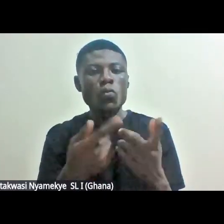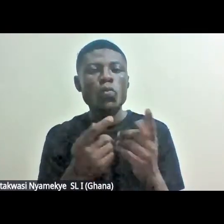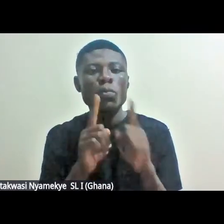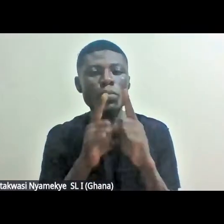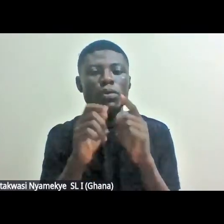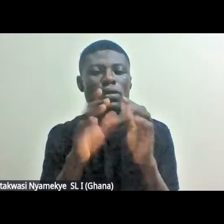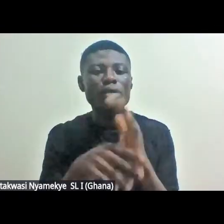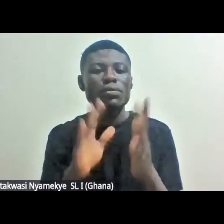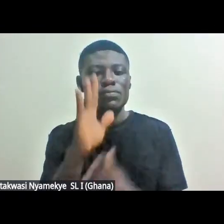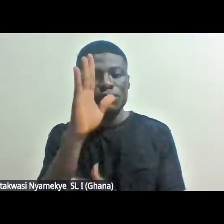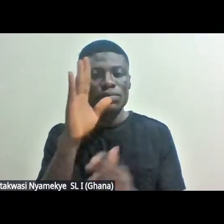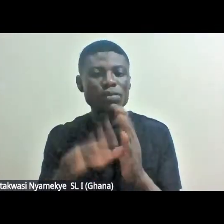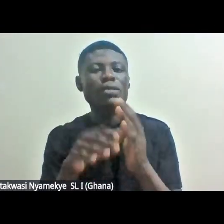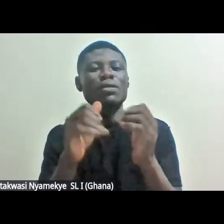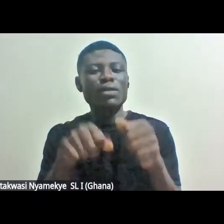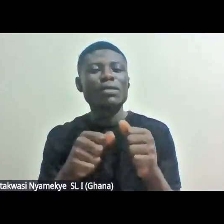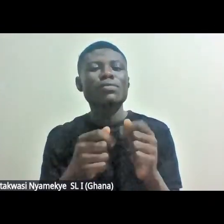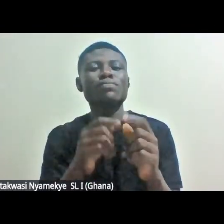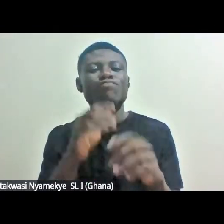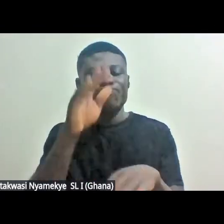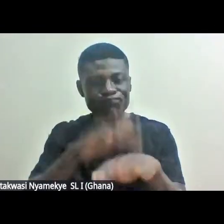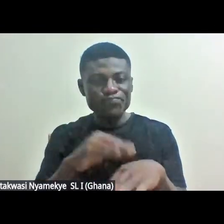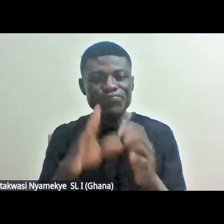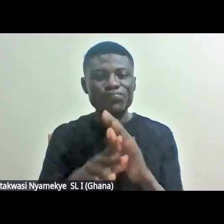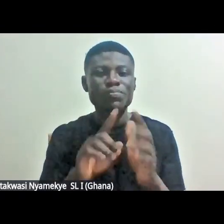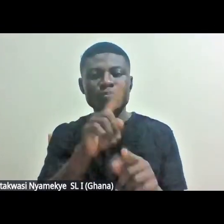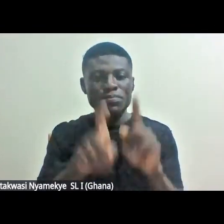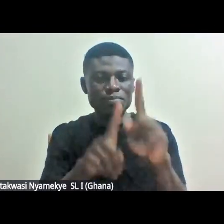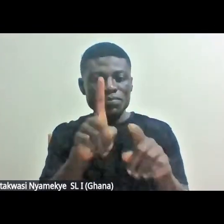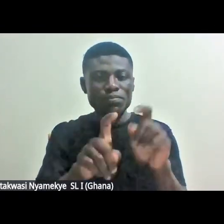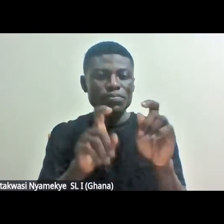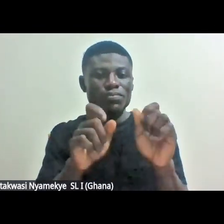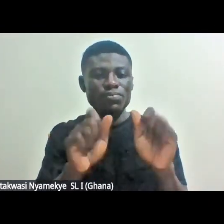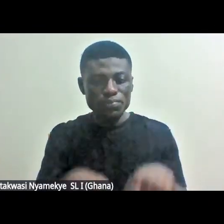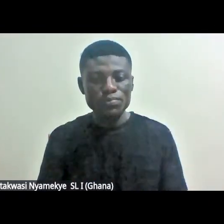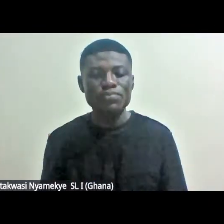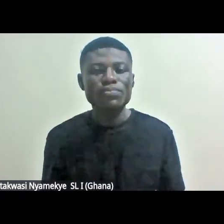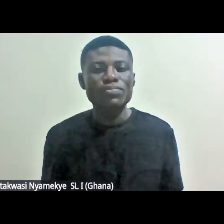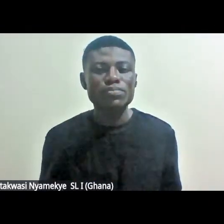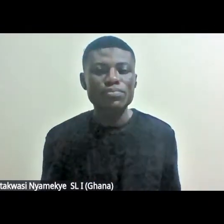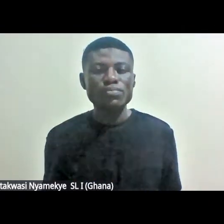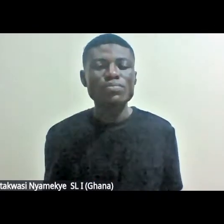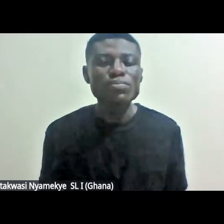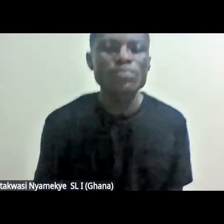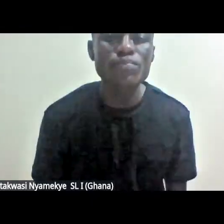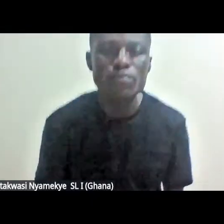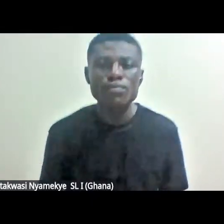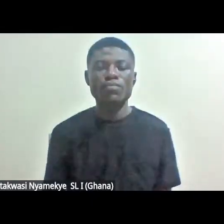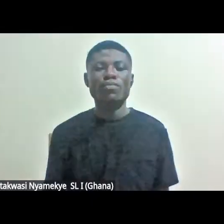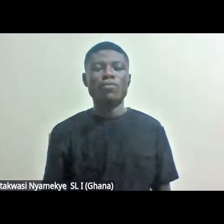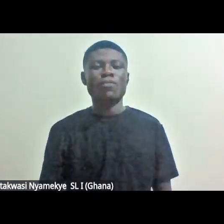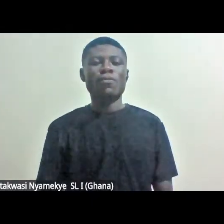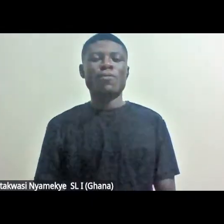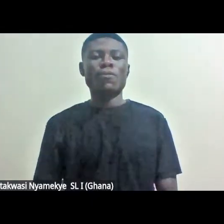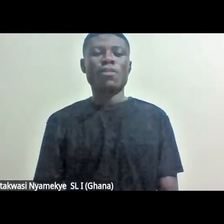their hands so that we call them while they share. Okay, so I see